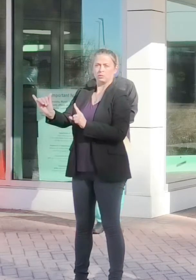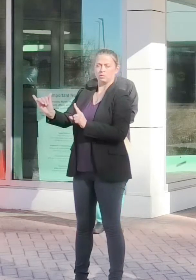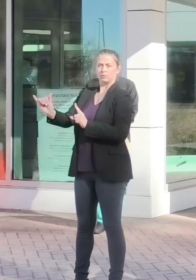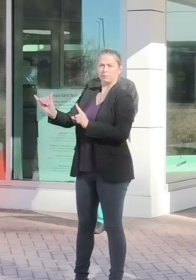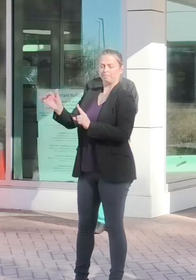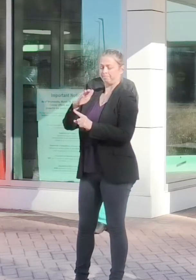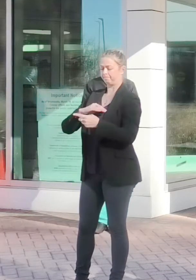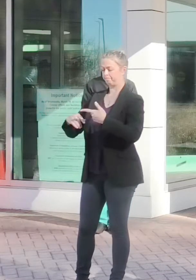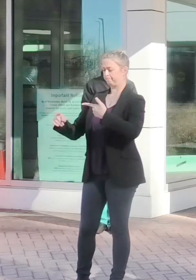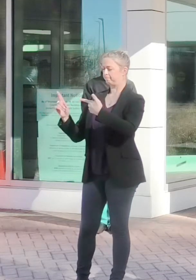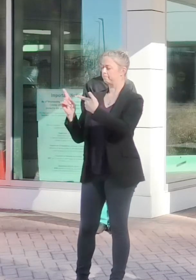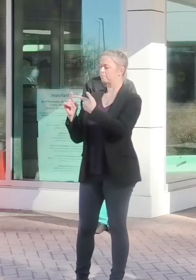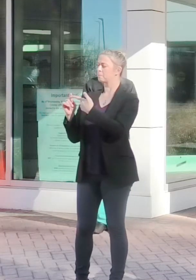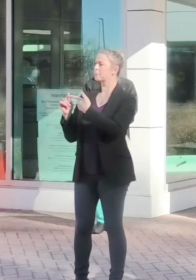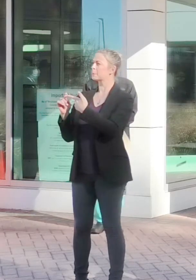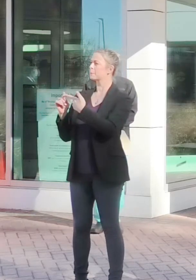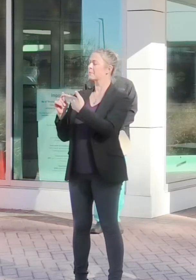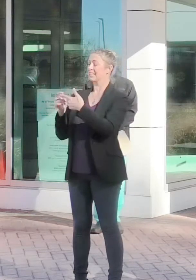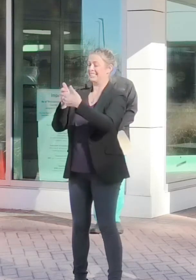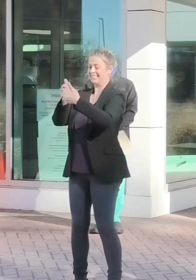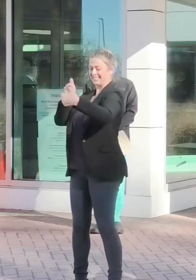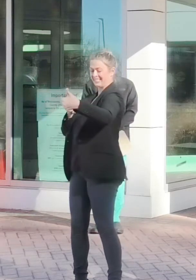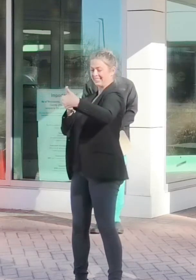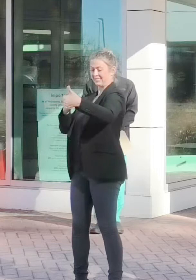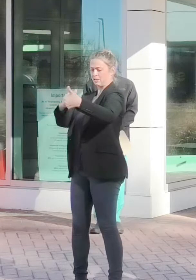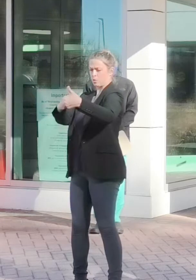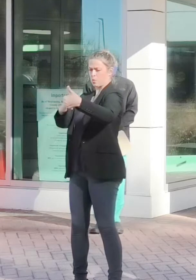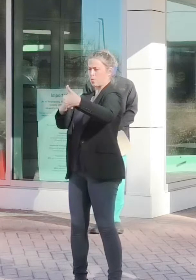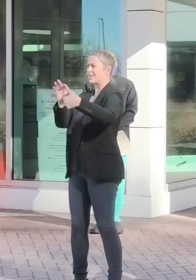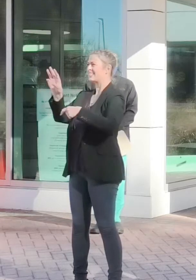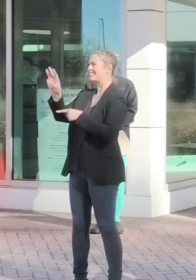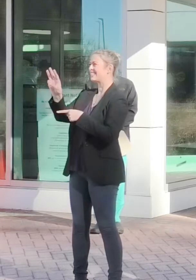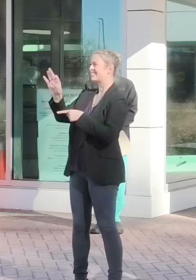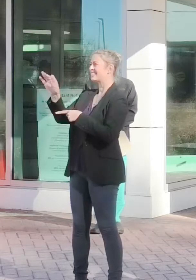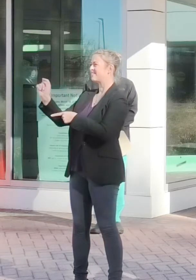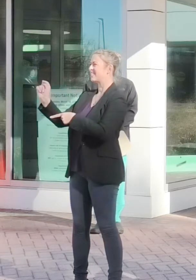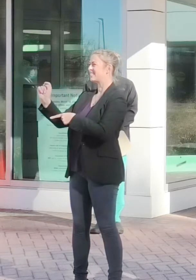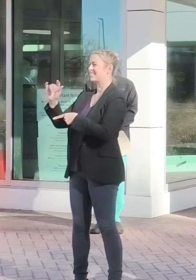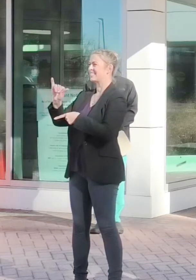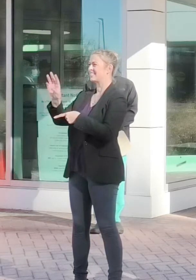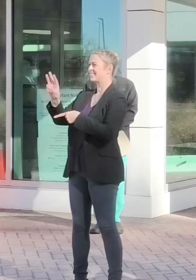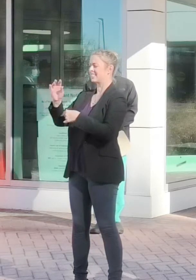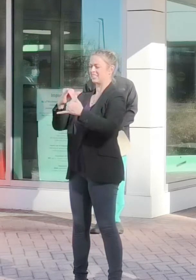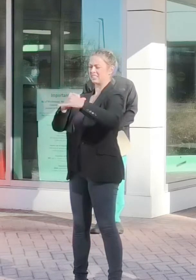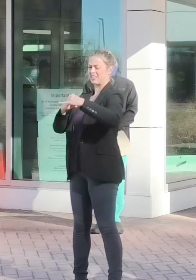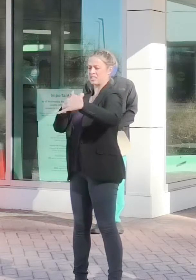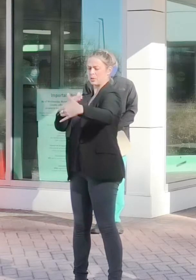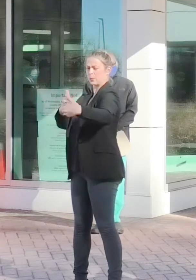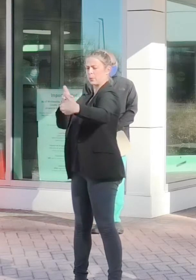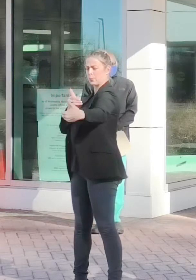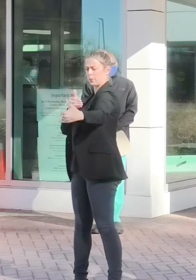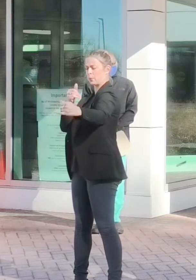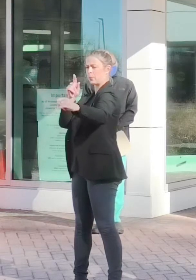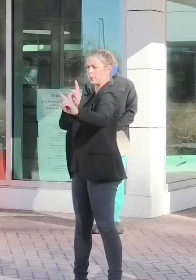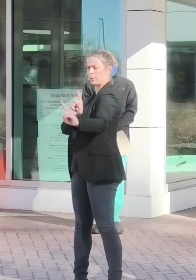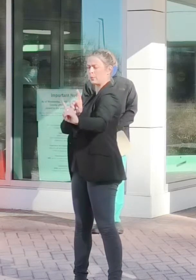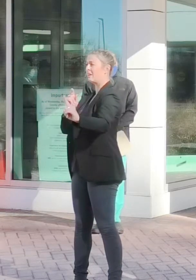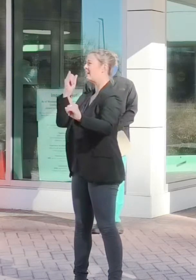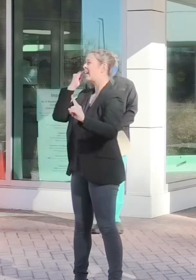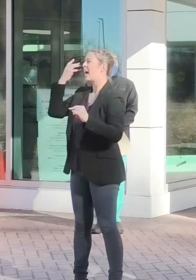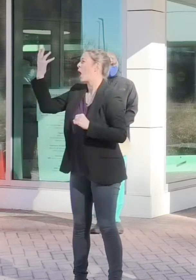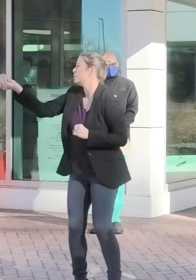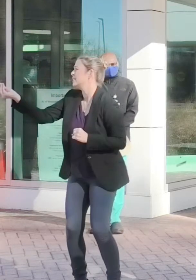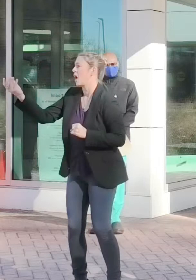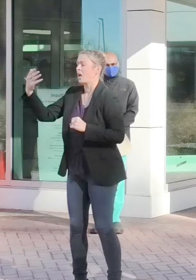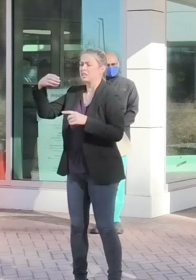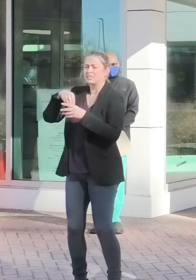Maintain a distance of at least 6 feet from others when possible, when outside, when inside, outside